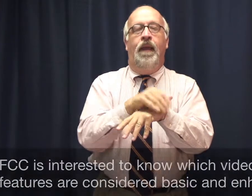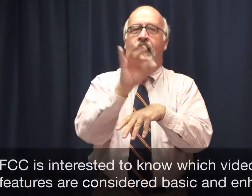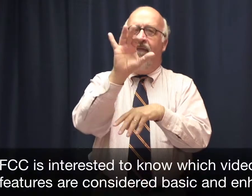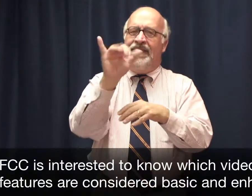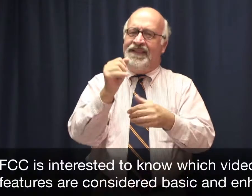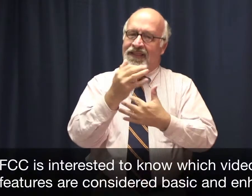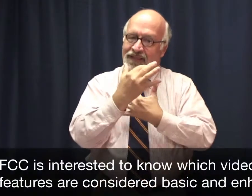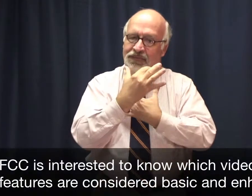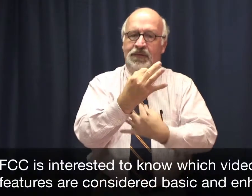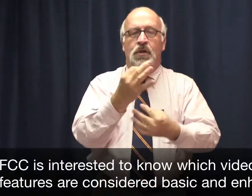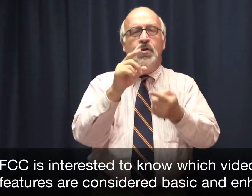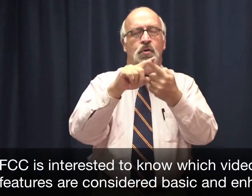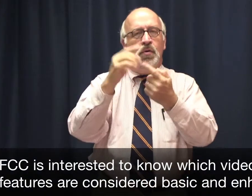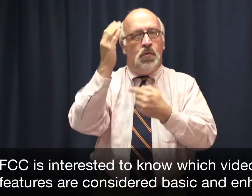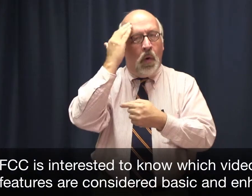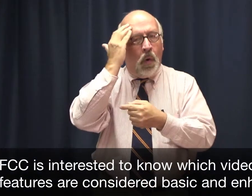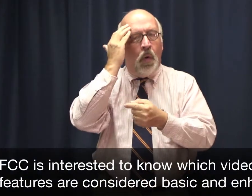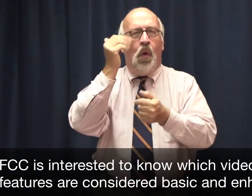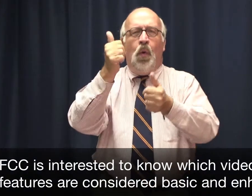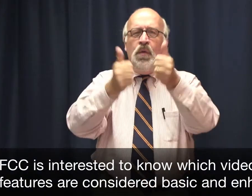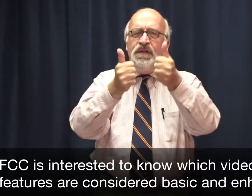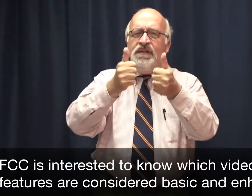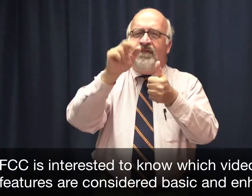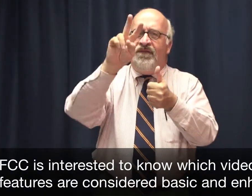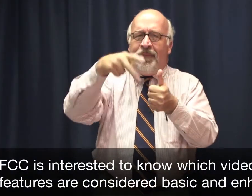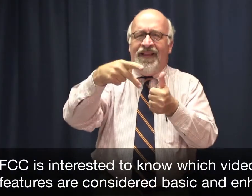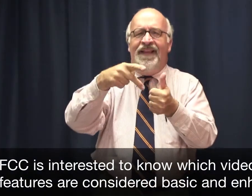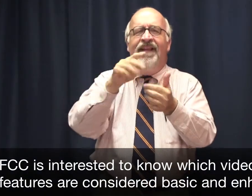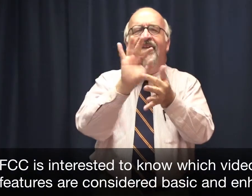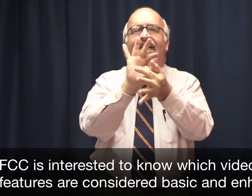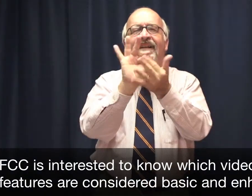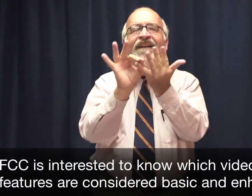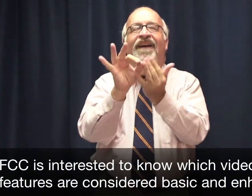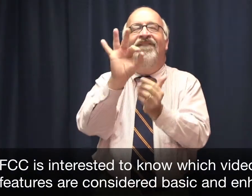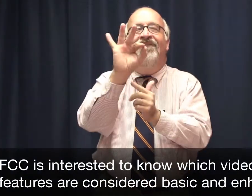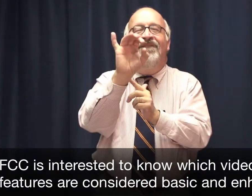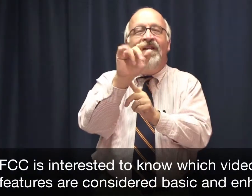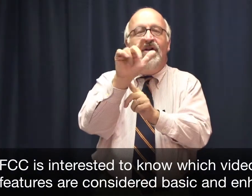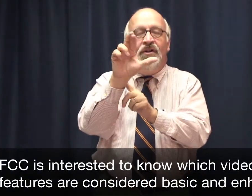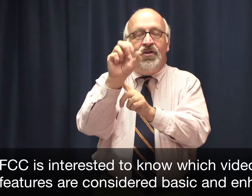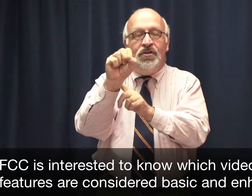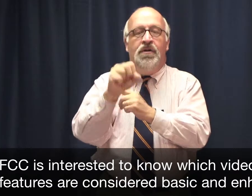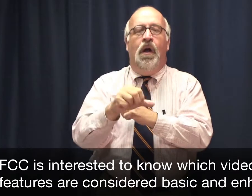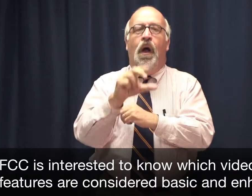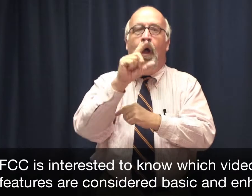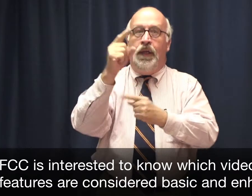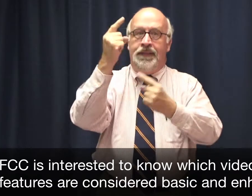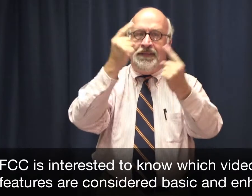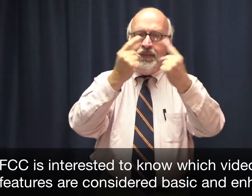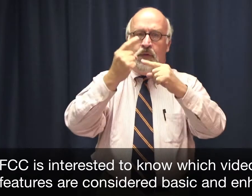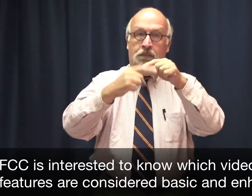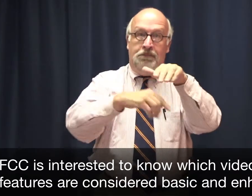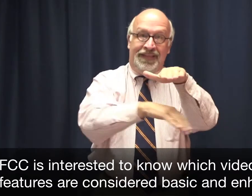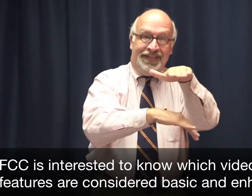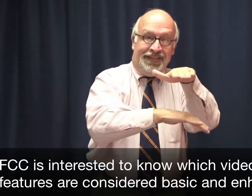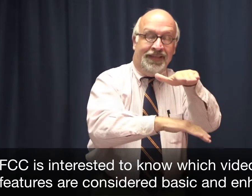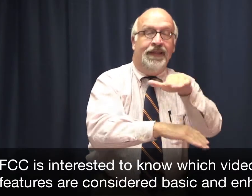The FCC is also interested to know which video phone features are considered